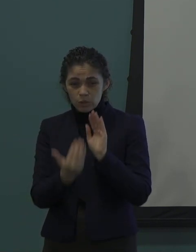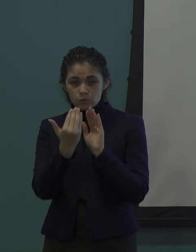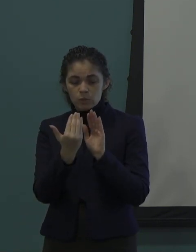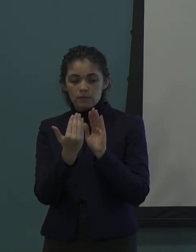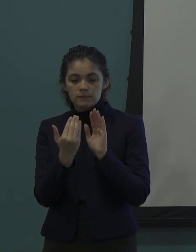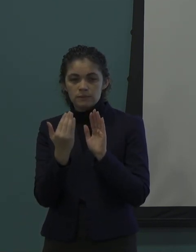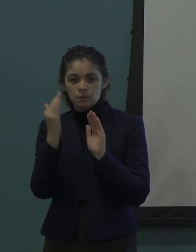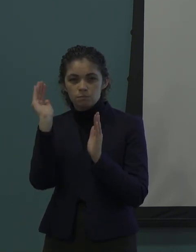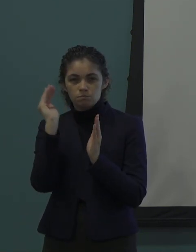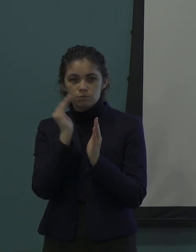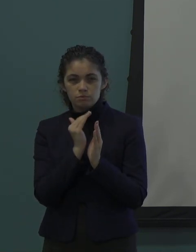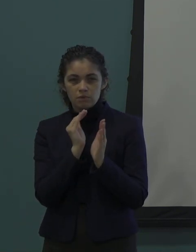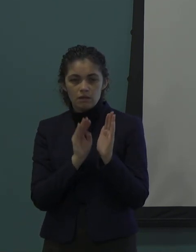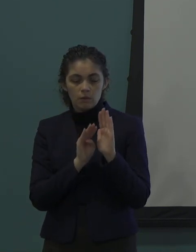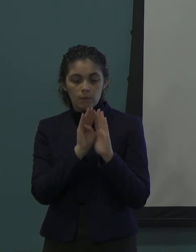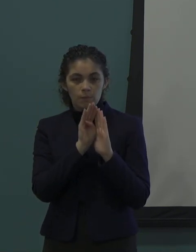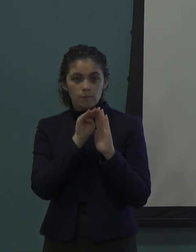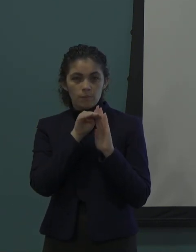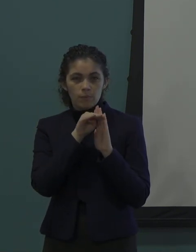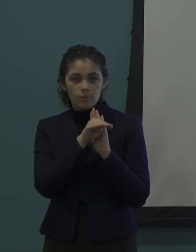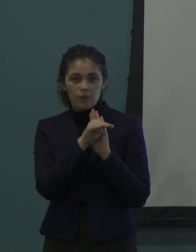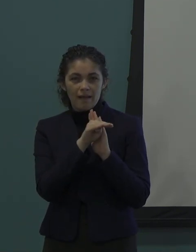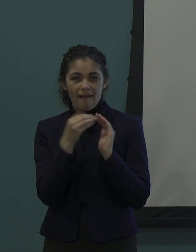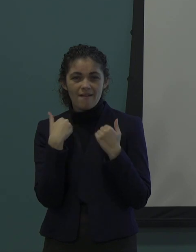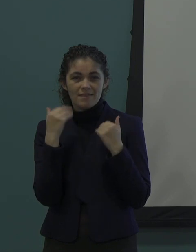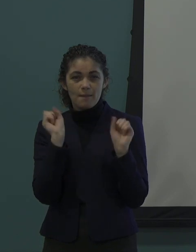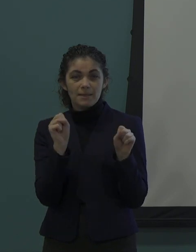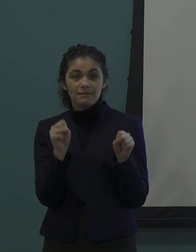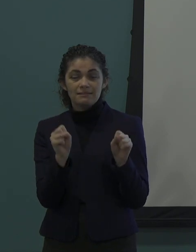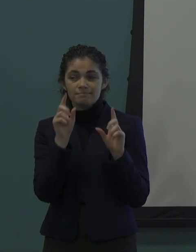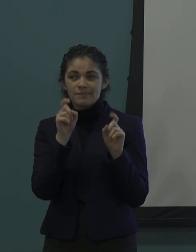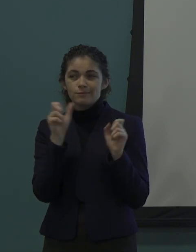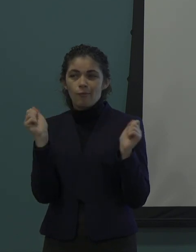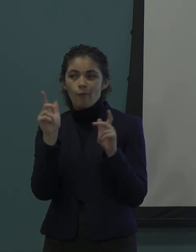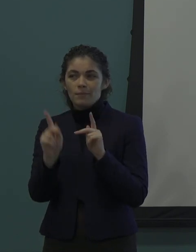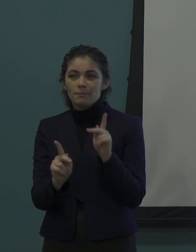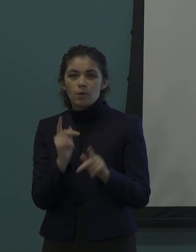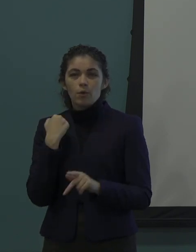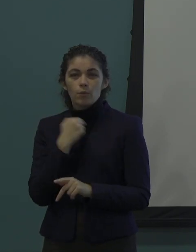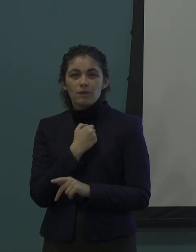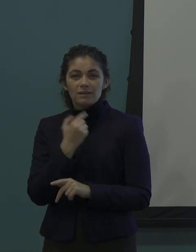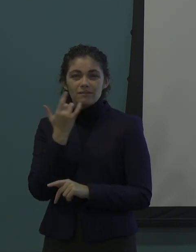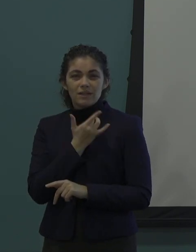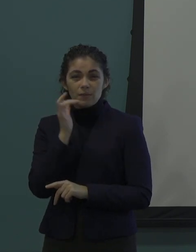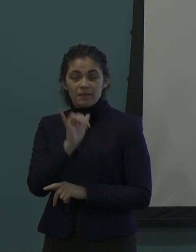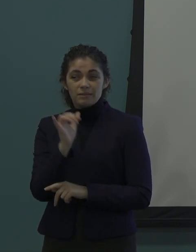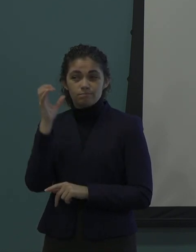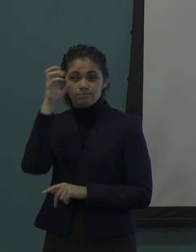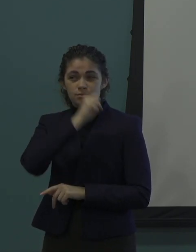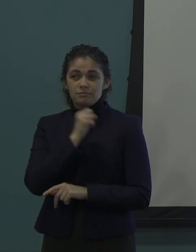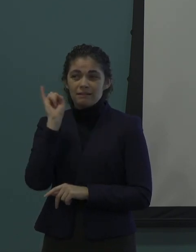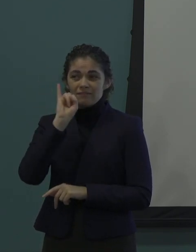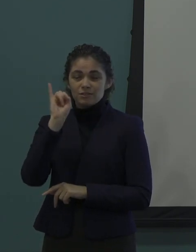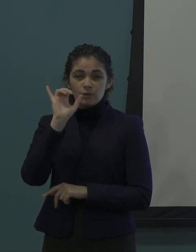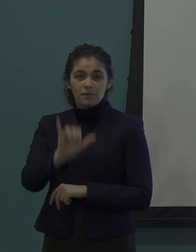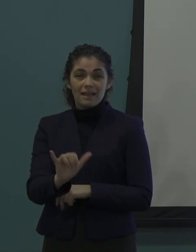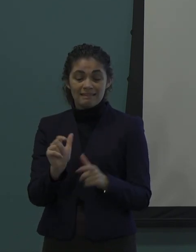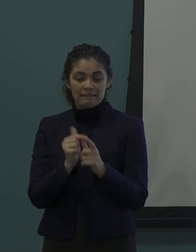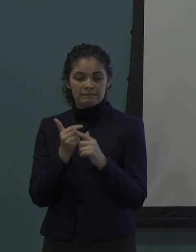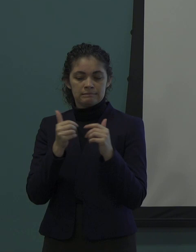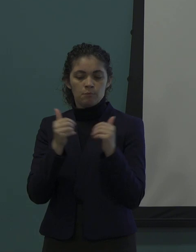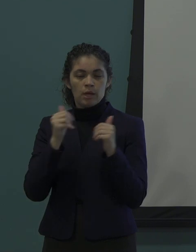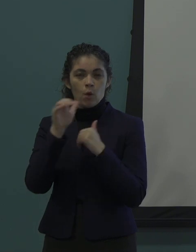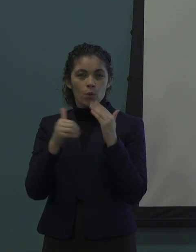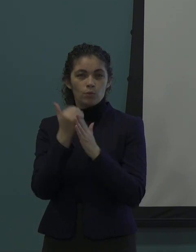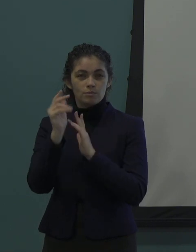the curve, because if we don't have the ability to test everyone, but we really suspect they have the infection, isolating them is